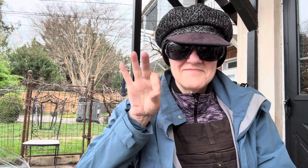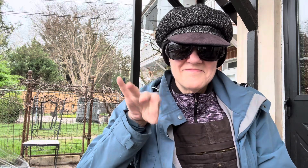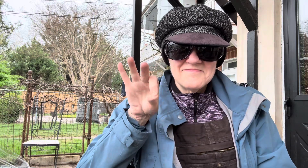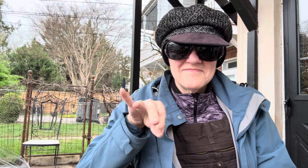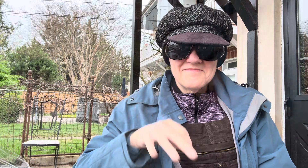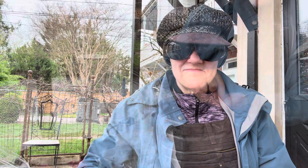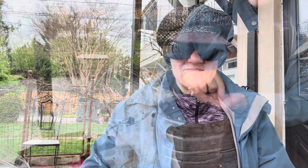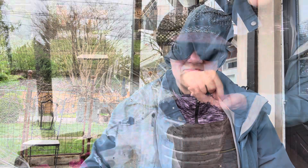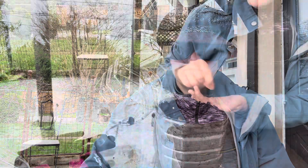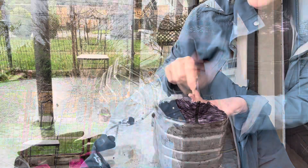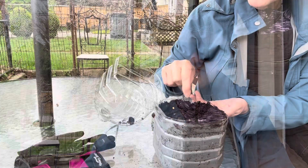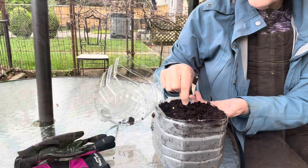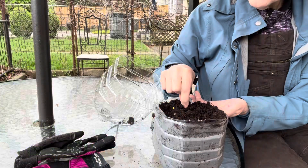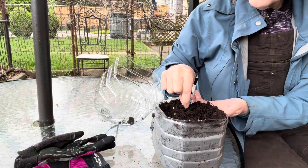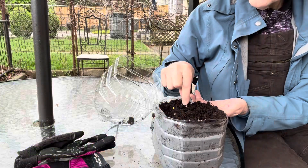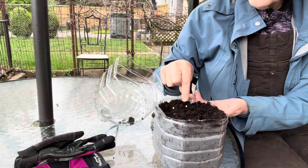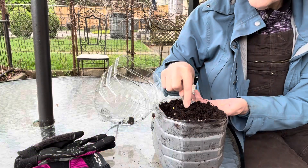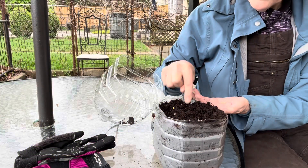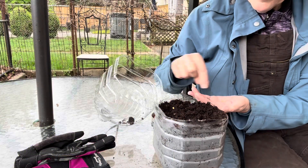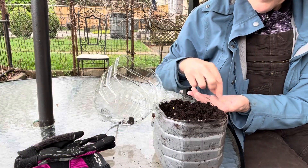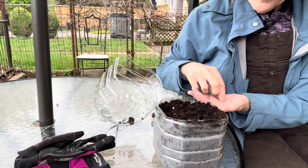my sweet peppers.